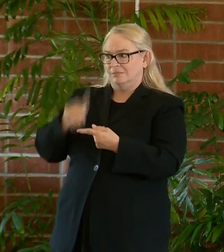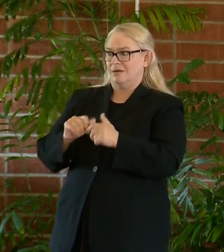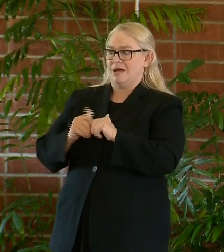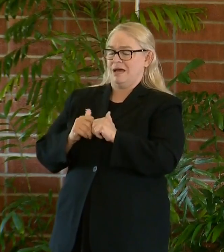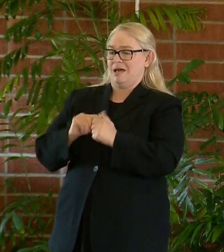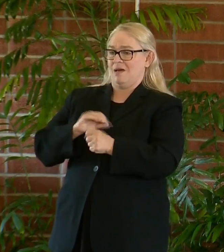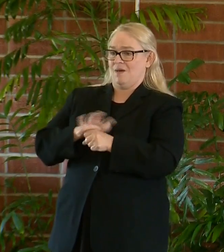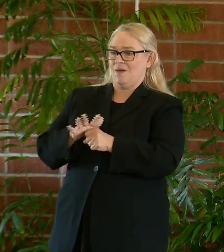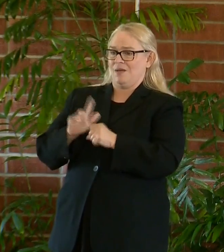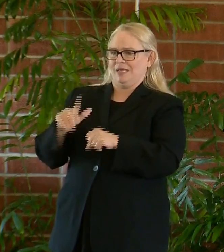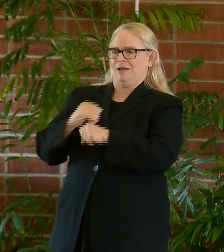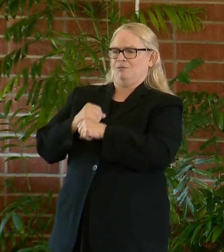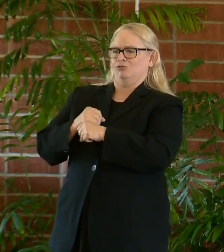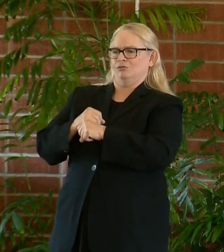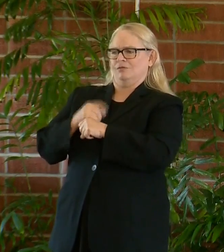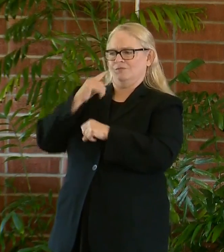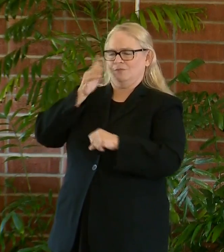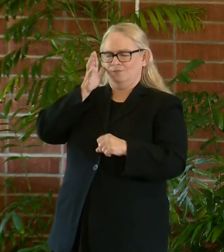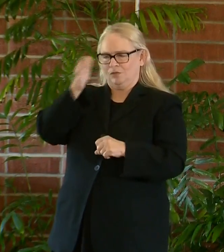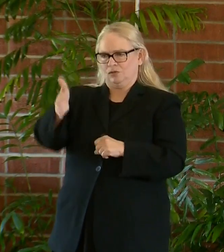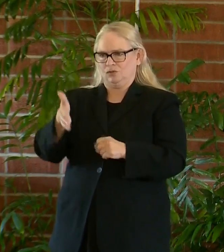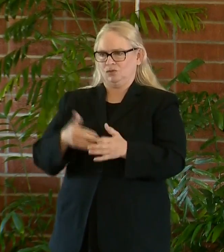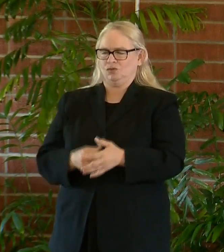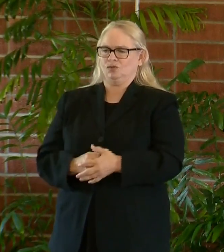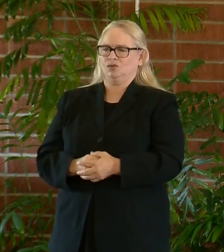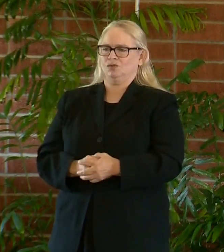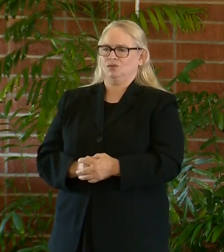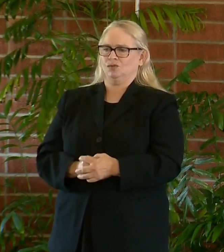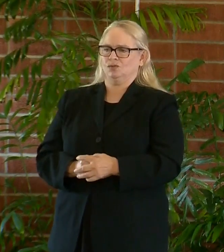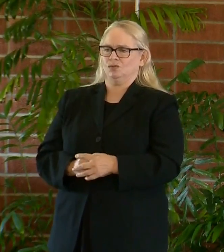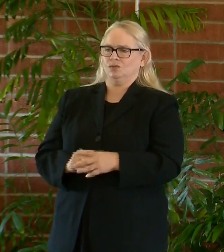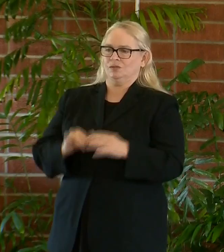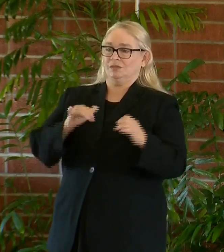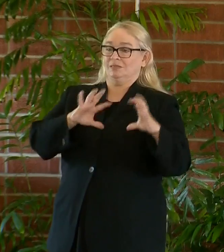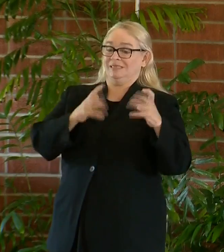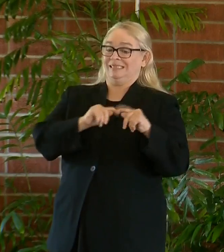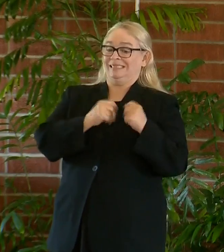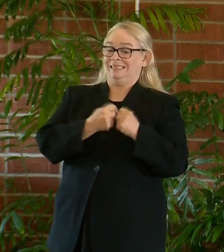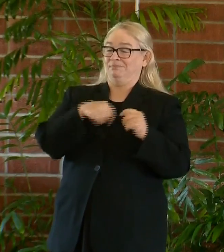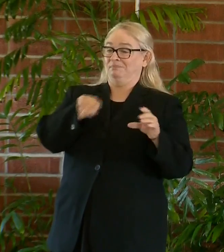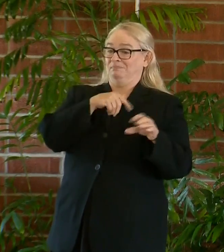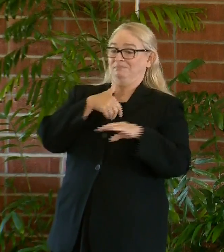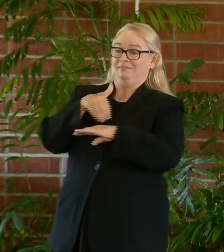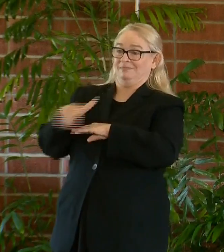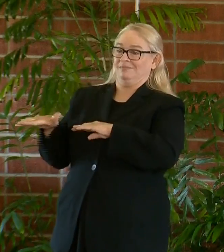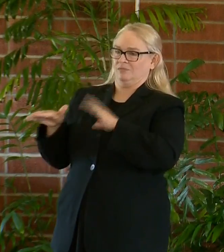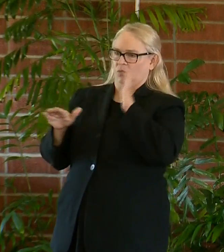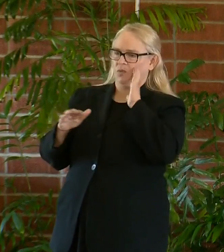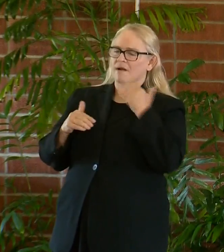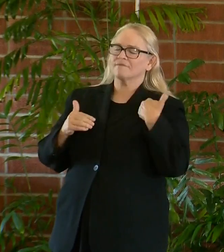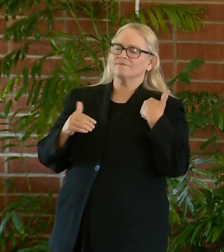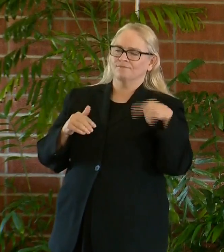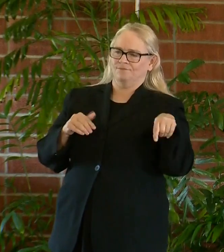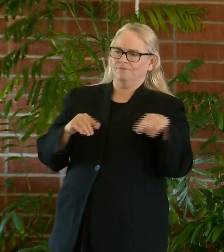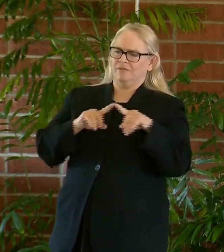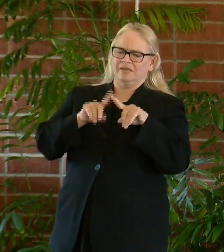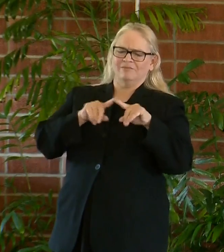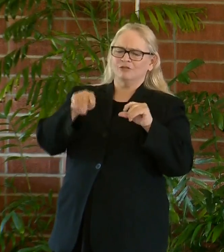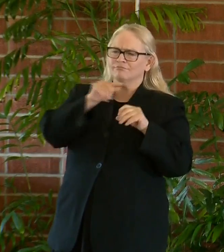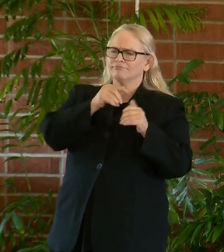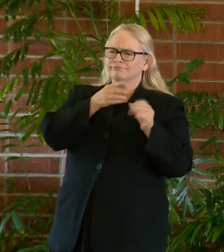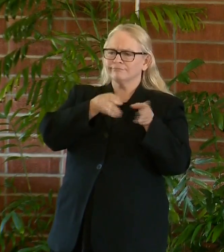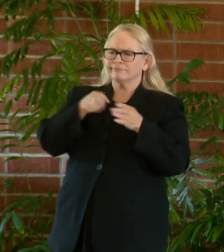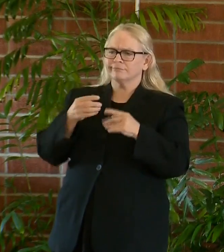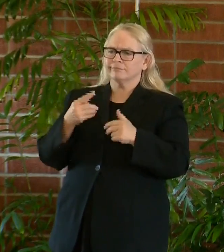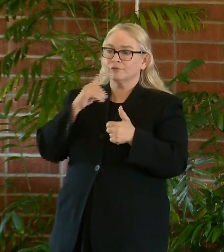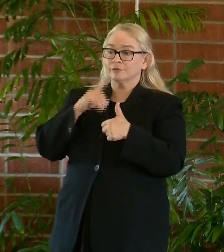the long run. These unified response teams will have members of a number of different agencies, including our labor